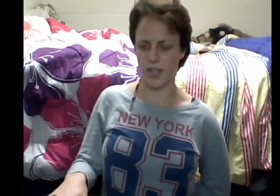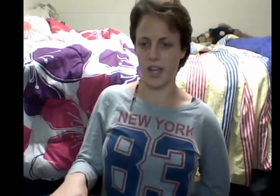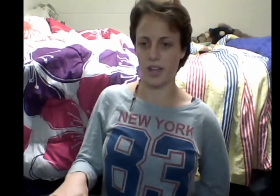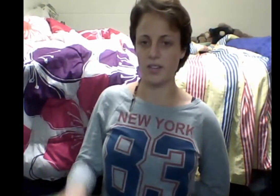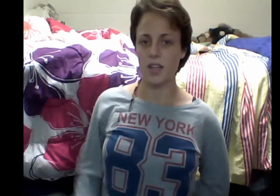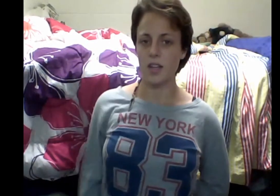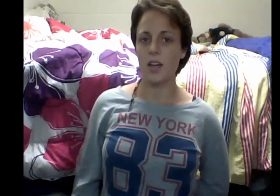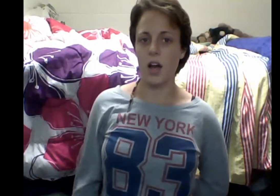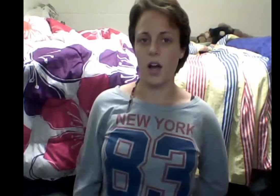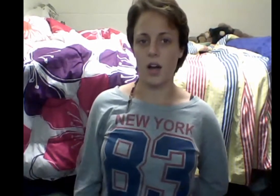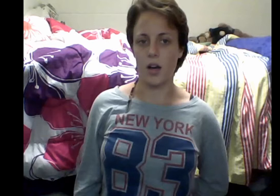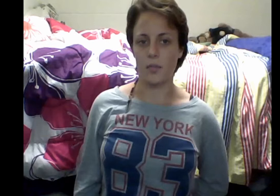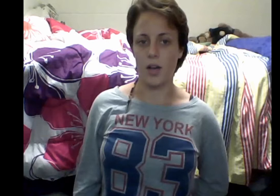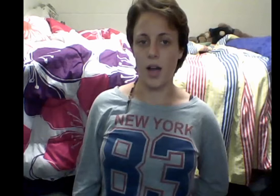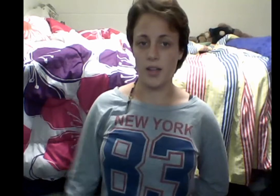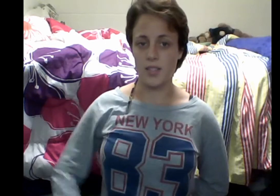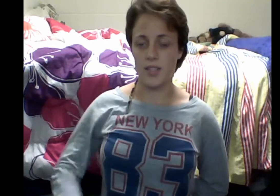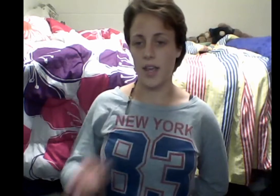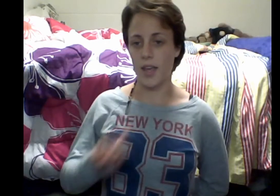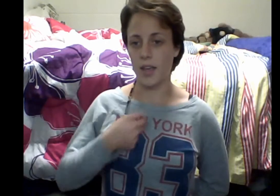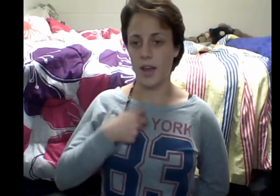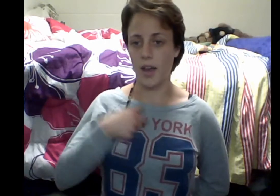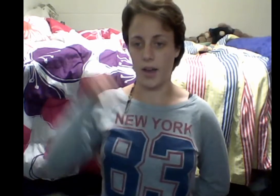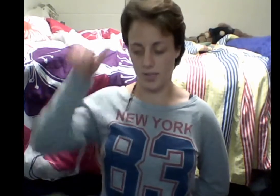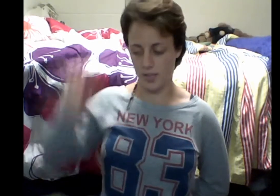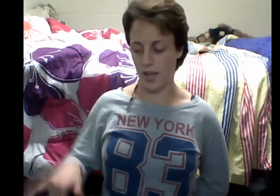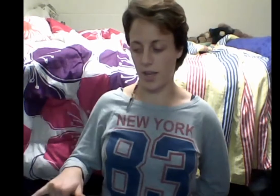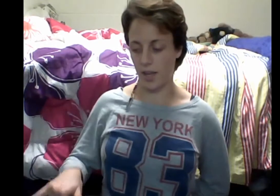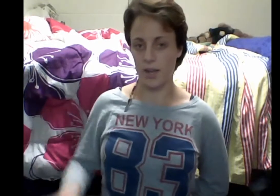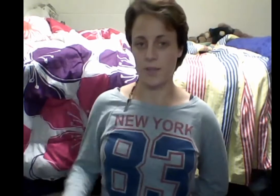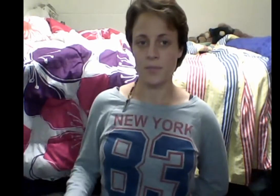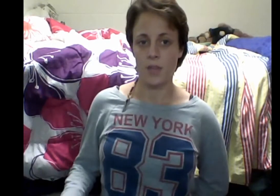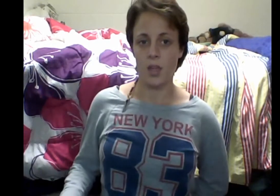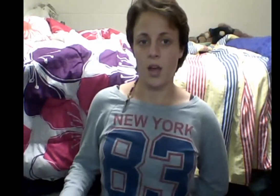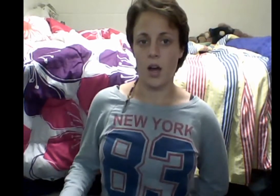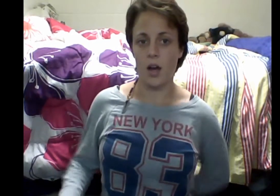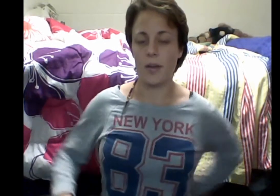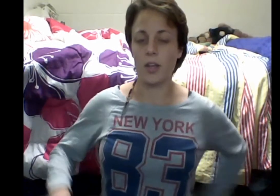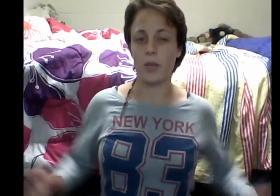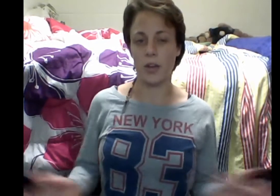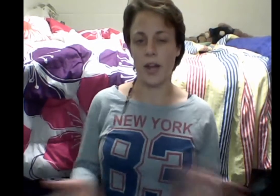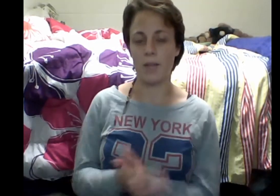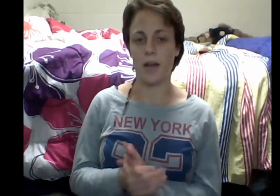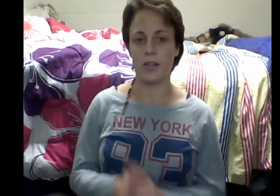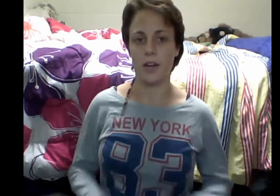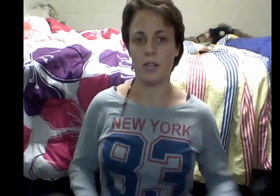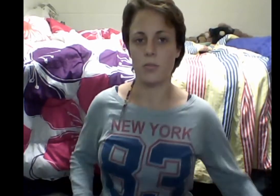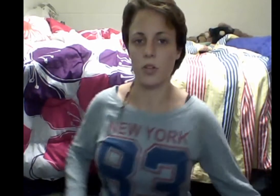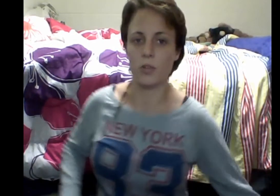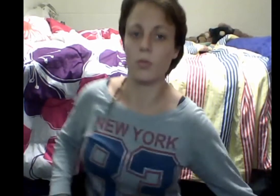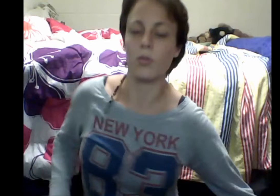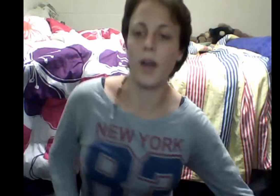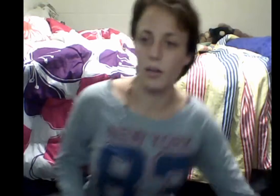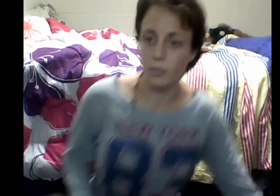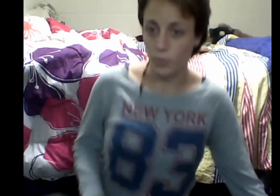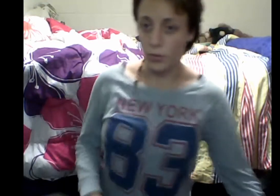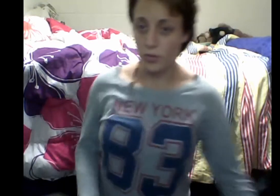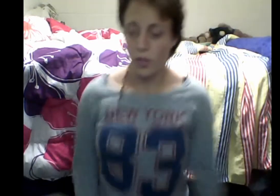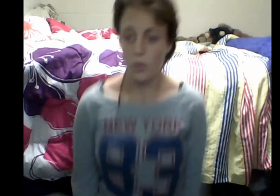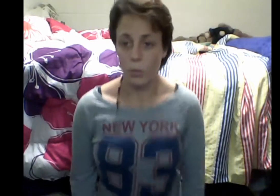stay. I'll stay, I'll stay. Now you can bring your hand back around. When you move, I'll move.